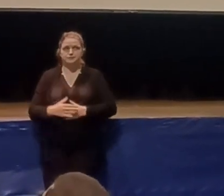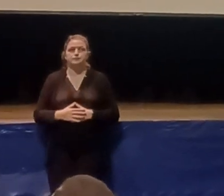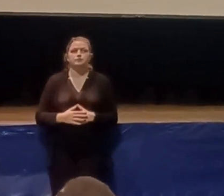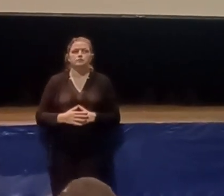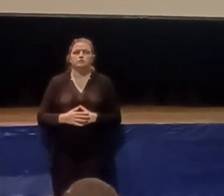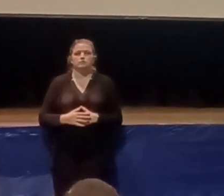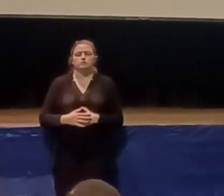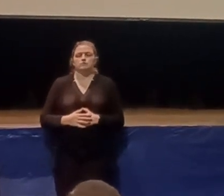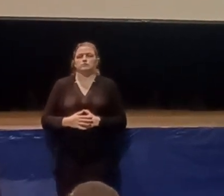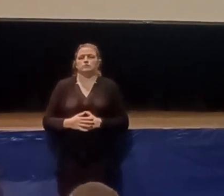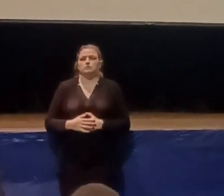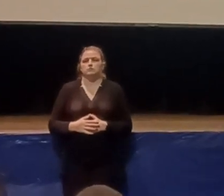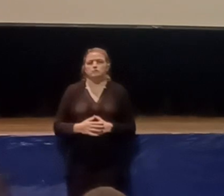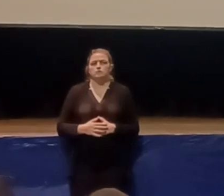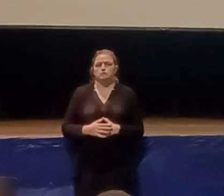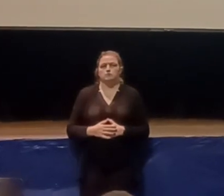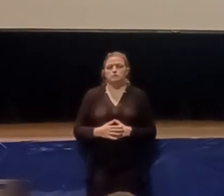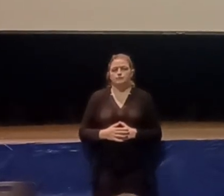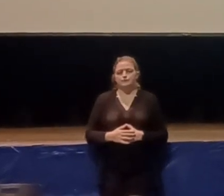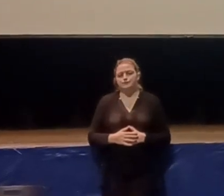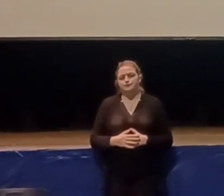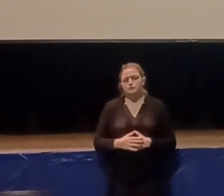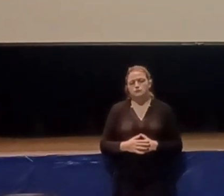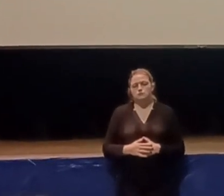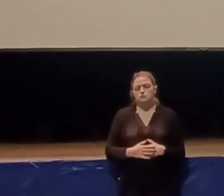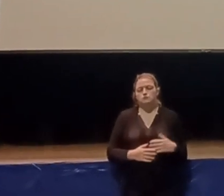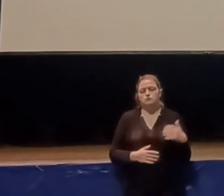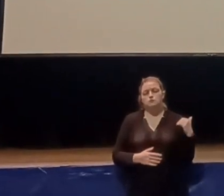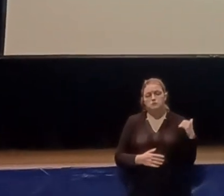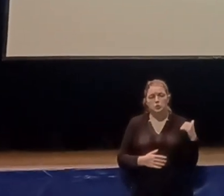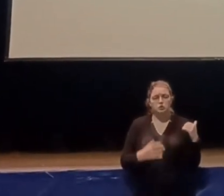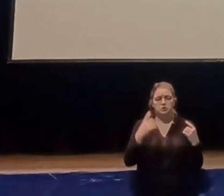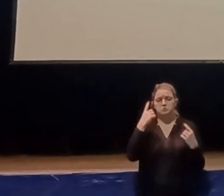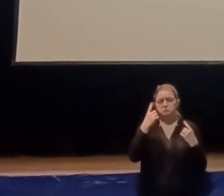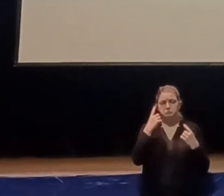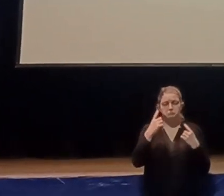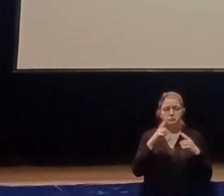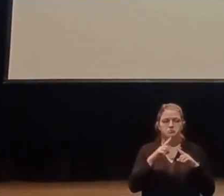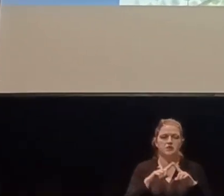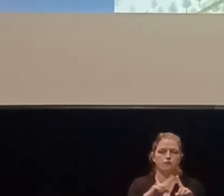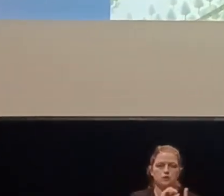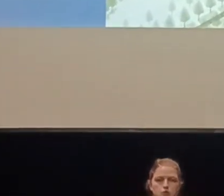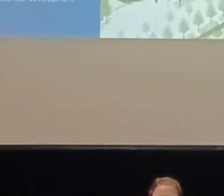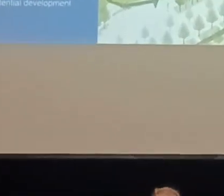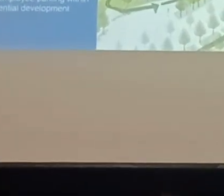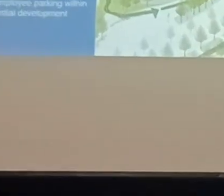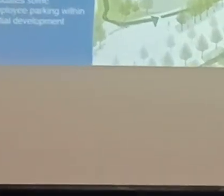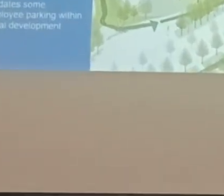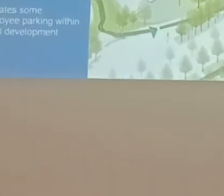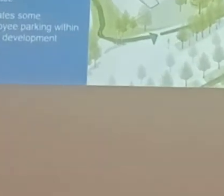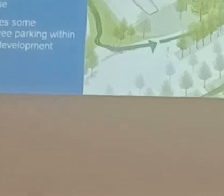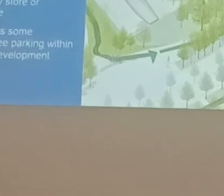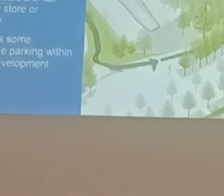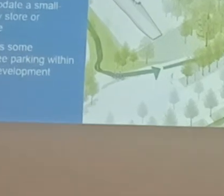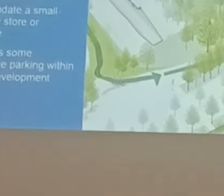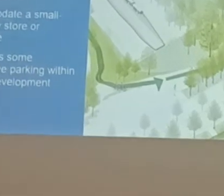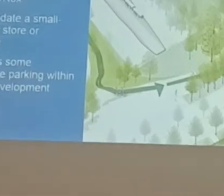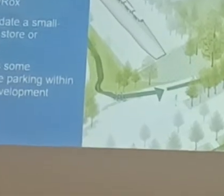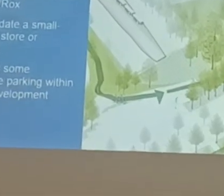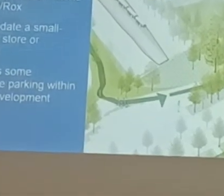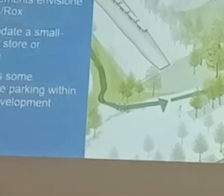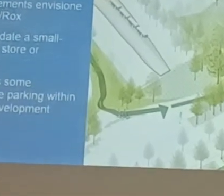started to put together some scenarios that took into account a lot of the sort of planning considerations